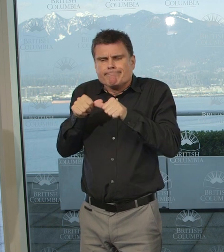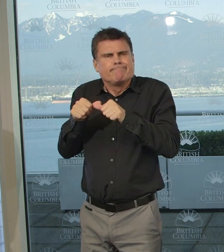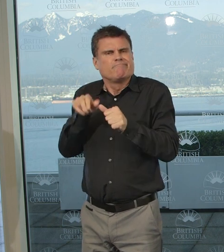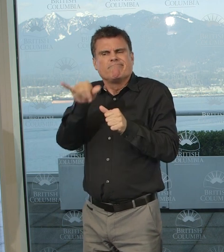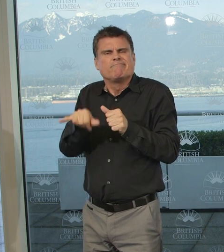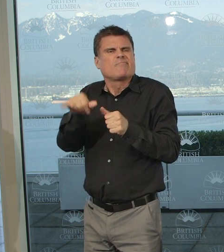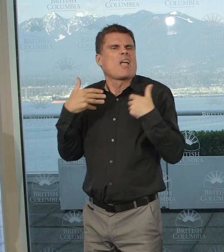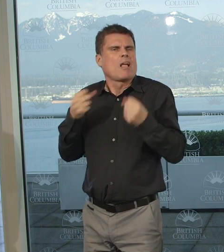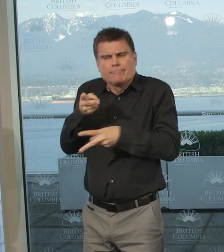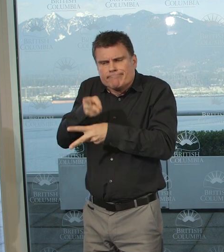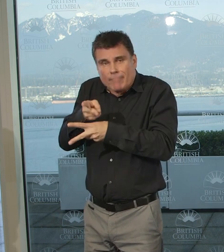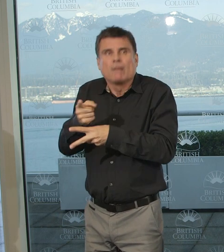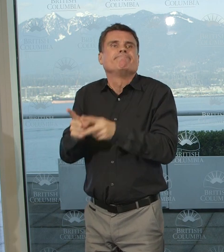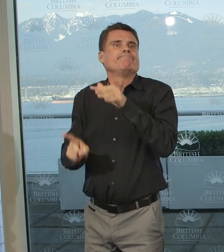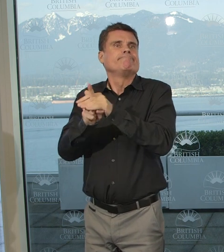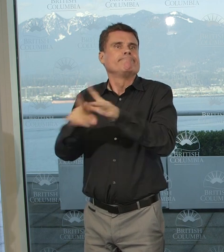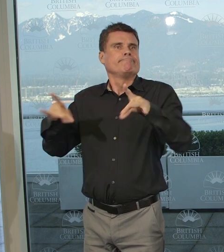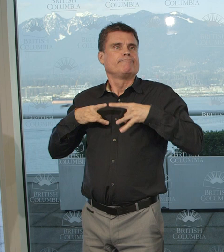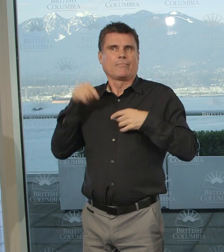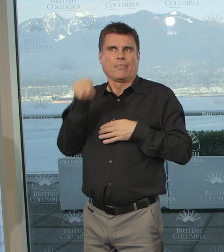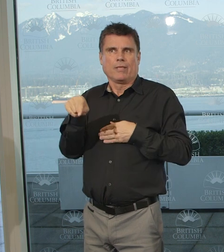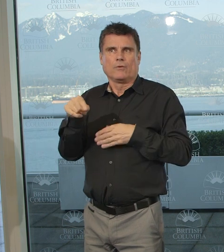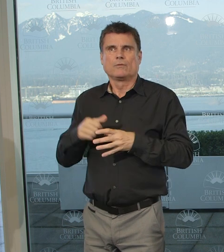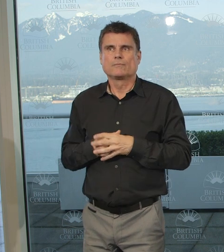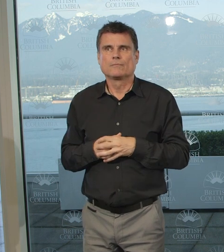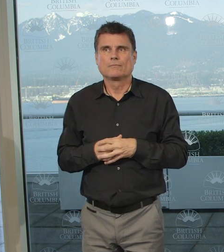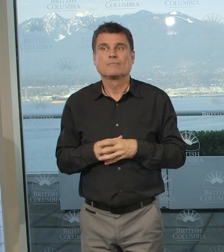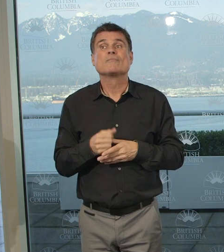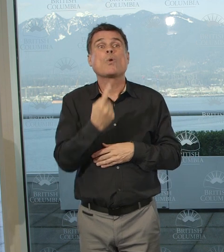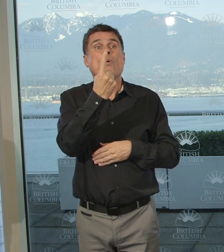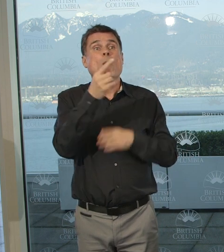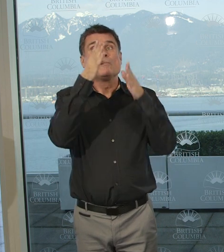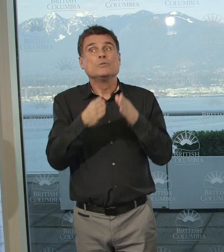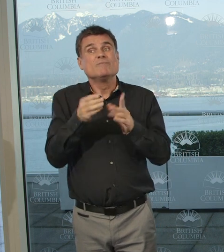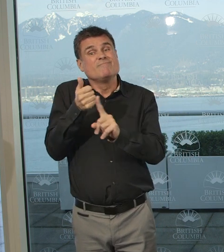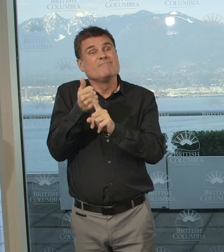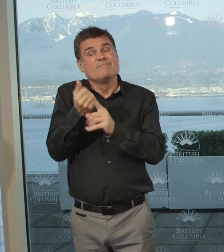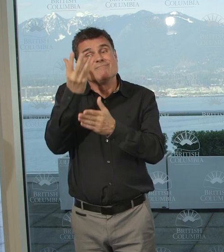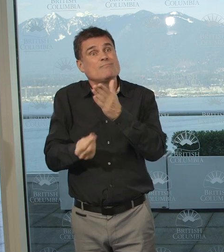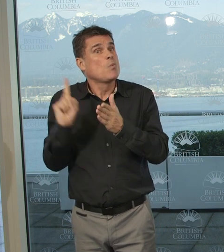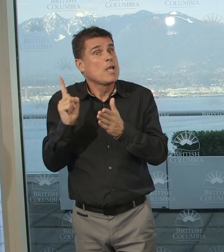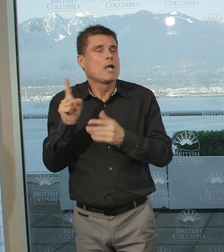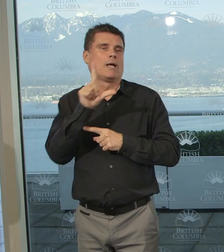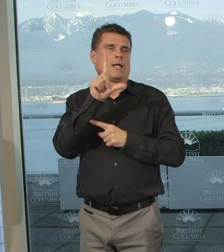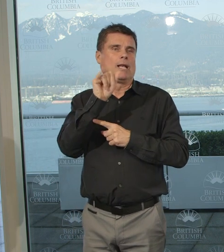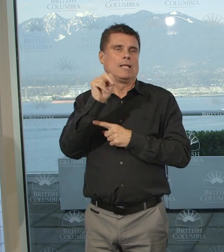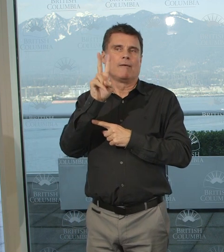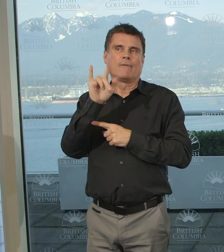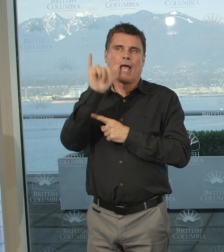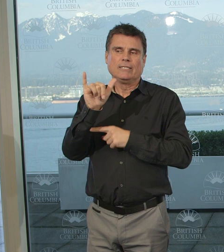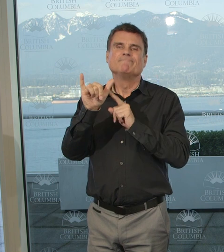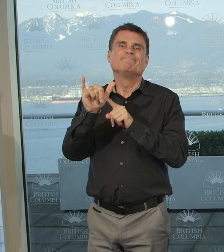additional death that we mentioned today was again from the Lynn Valley Care Center, where the outbreak is continuing